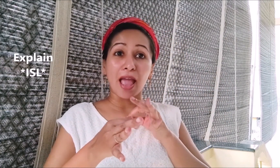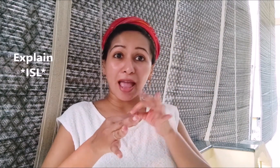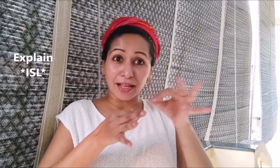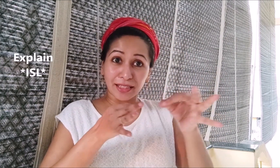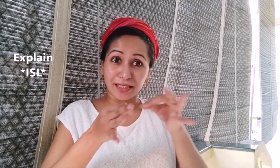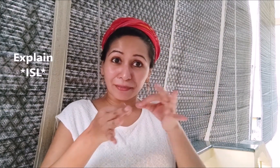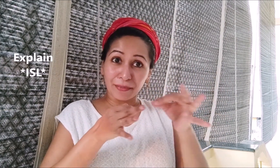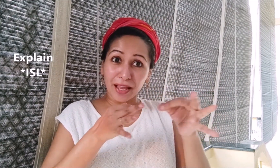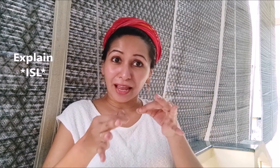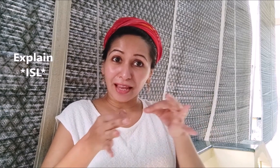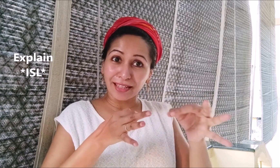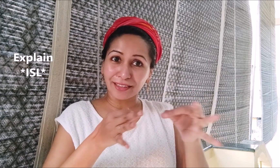Explain,